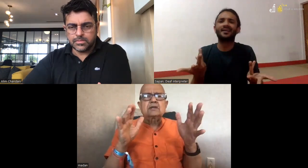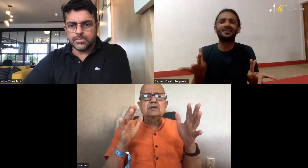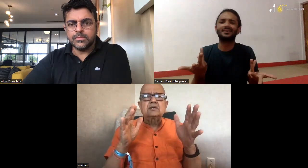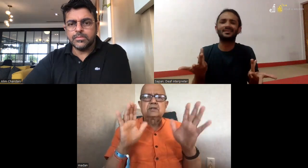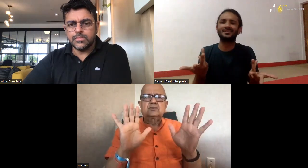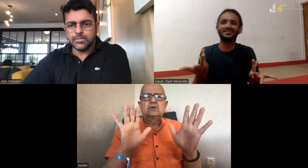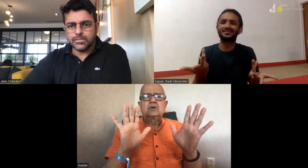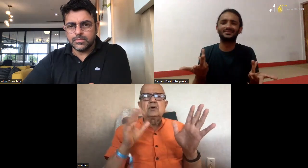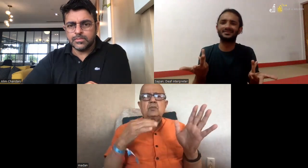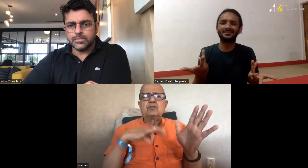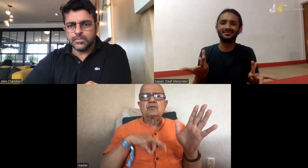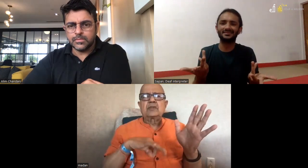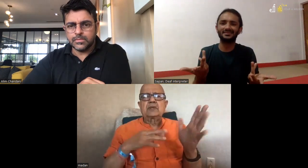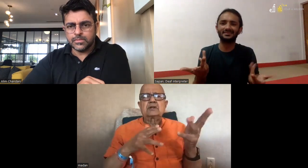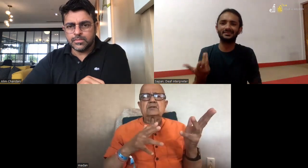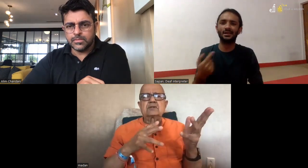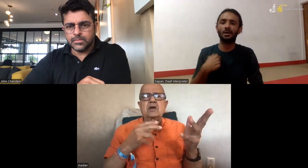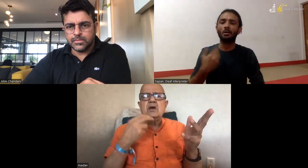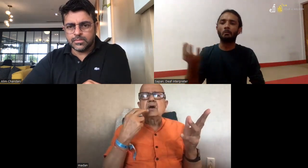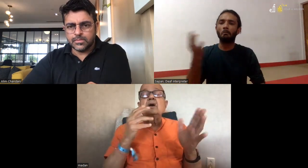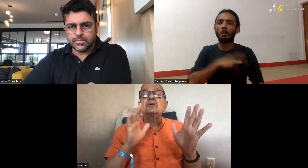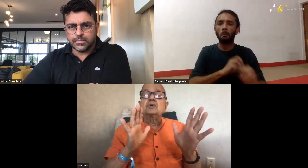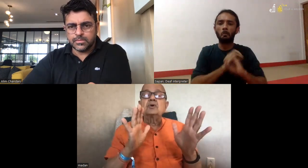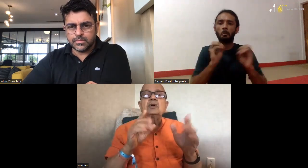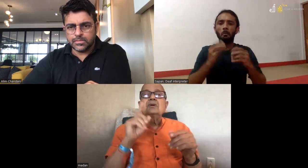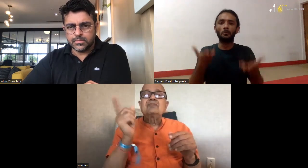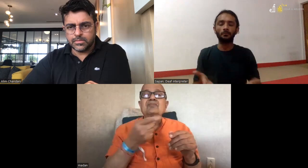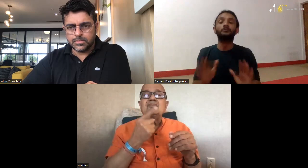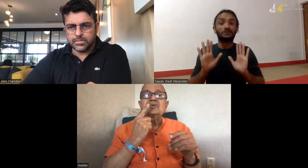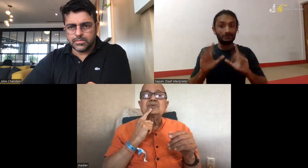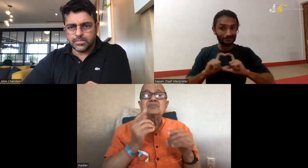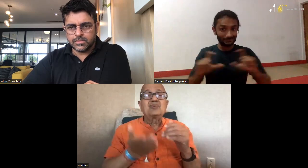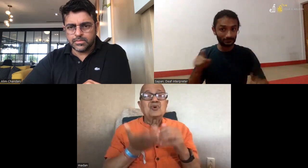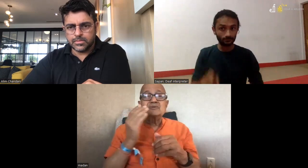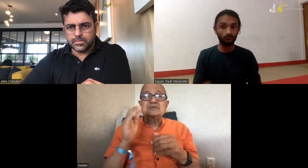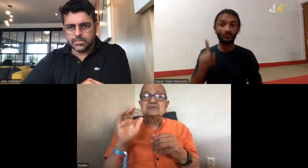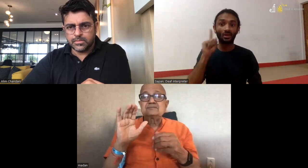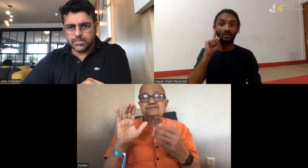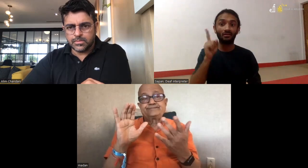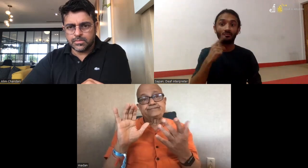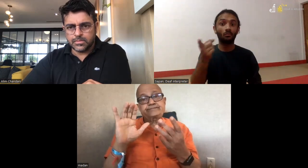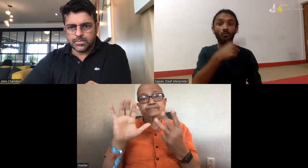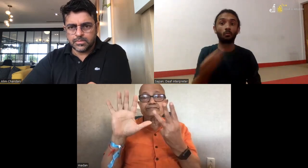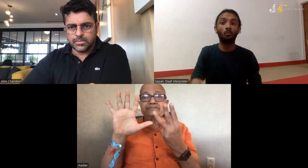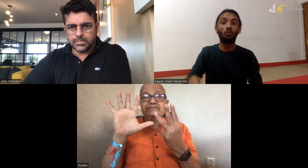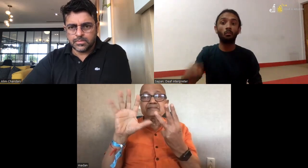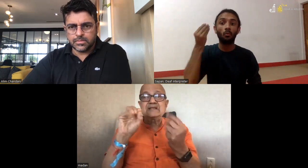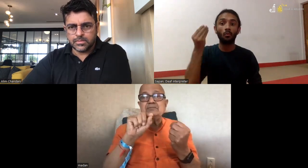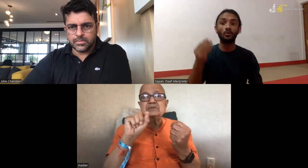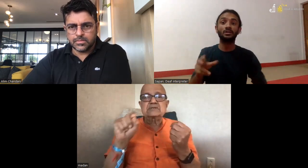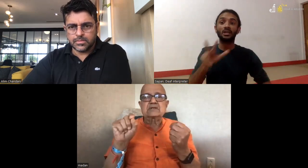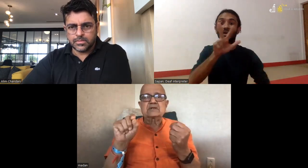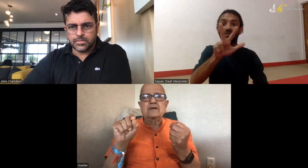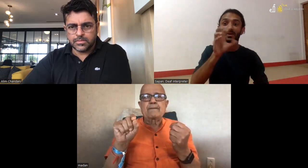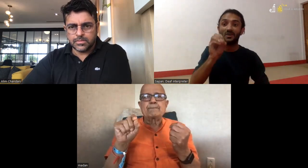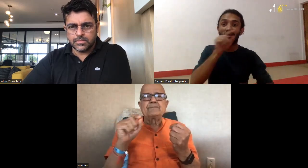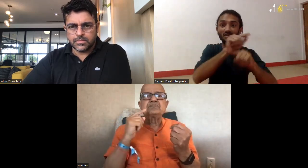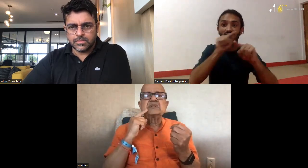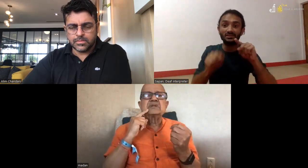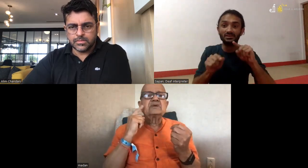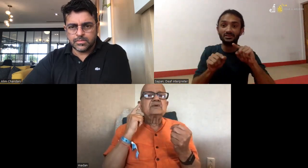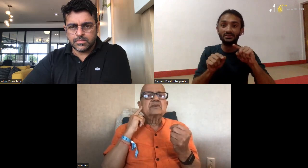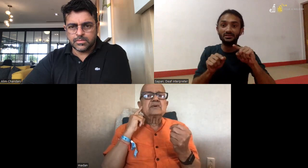However, to be a professional deaf Indian in terms of education, it's okay, whoever it can be, a person who's a